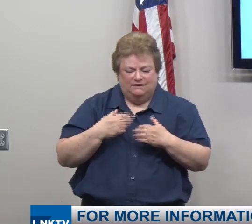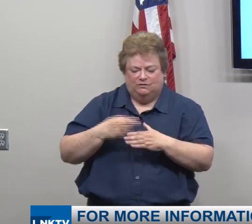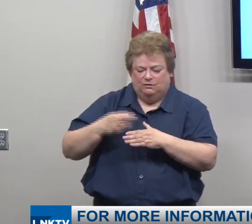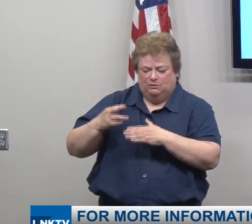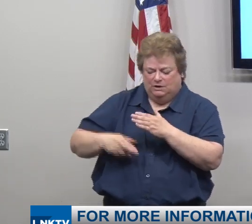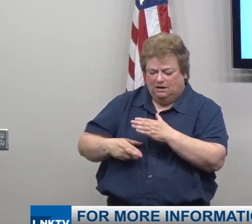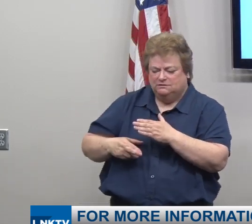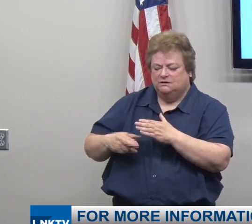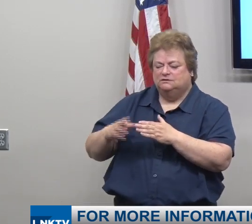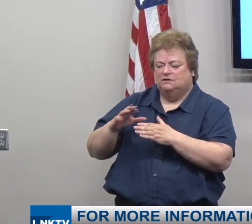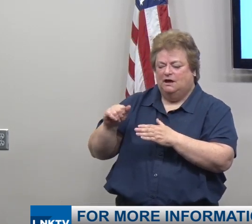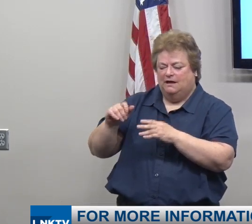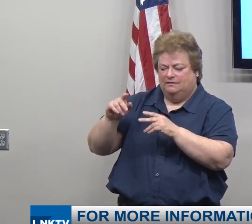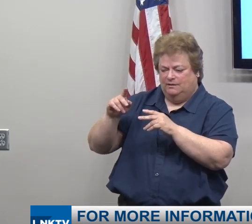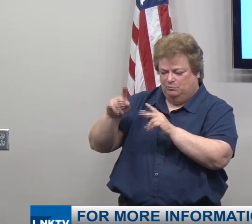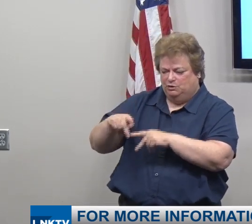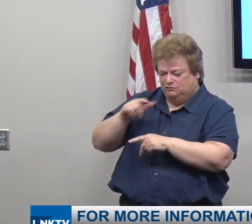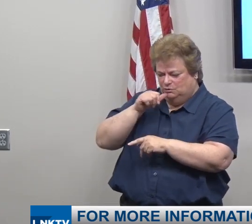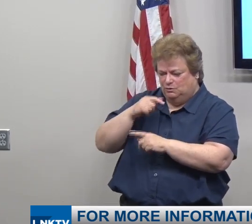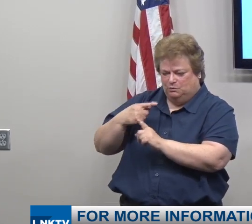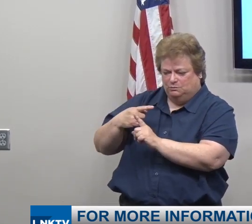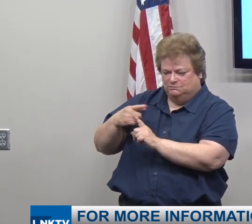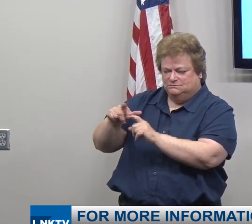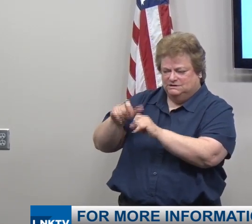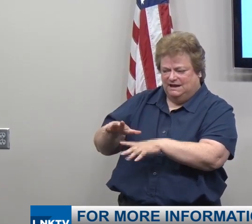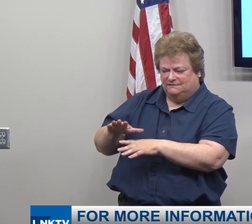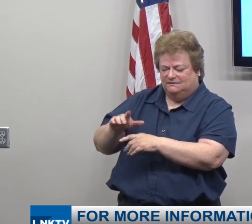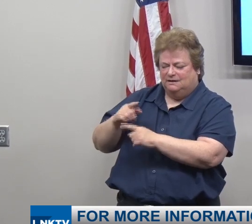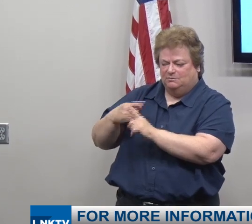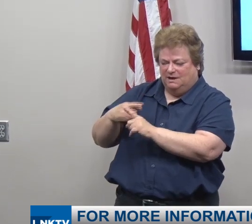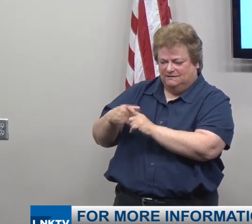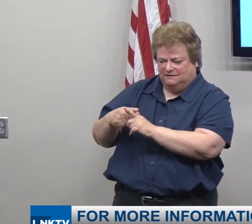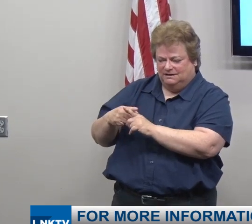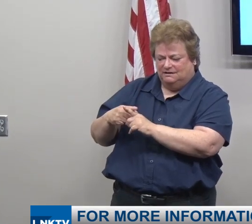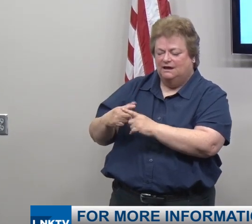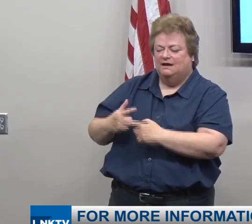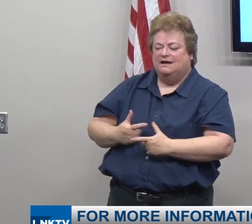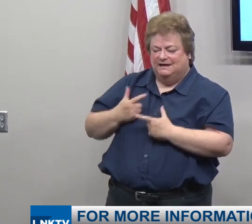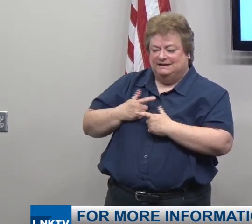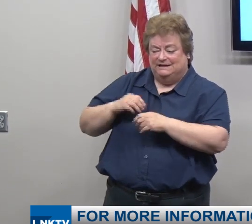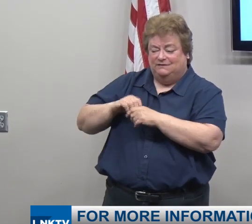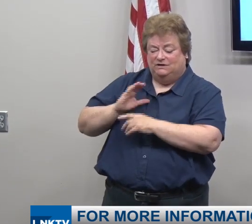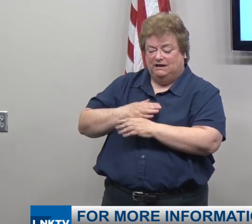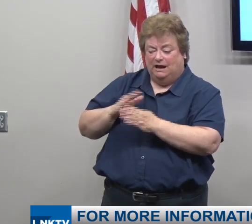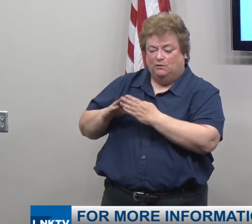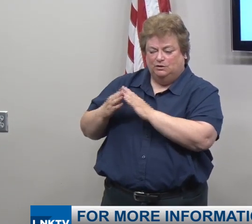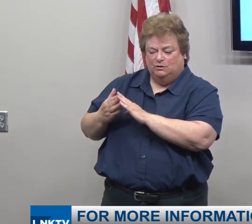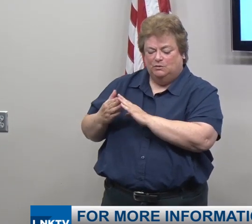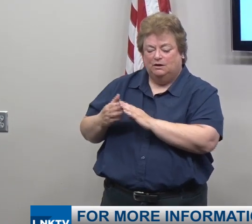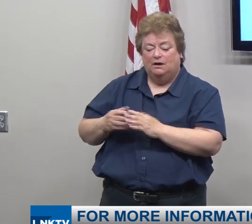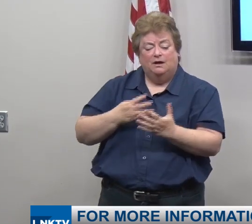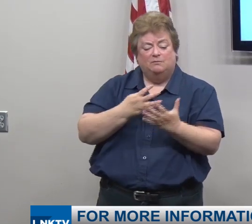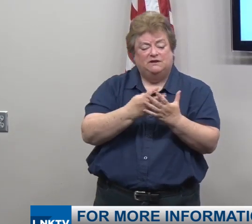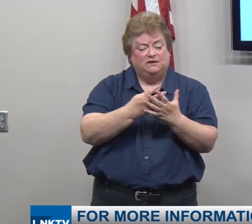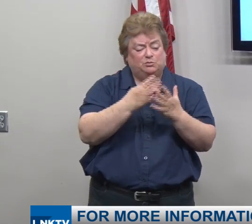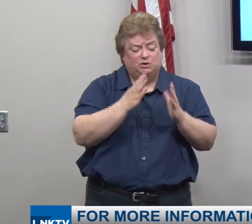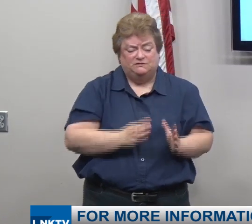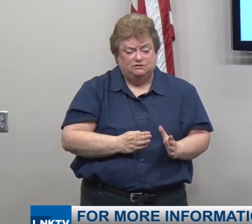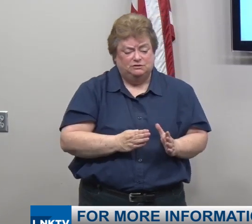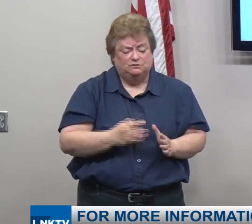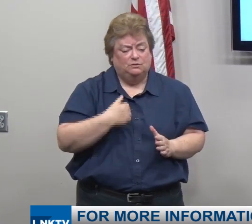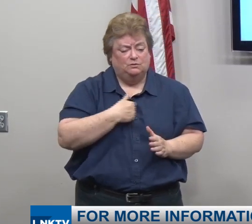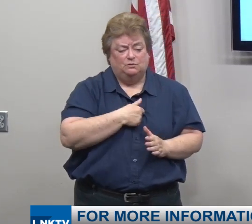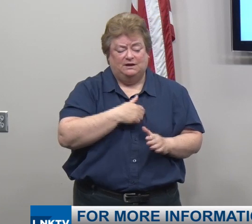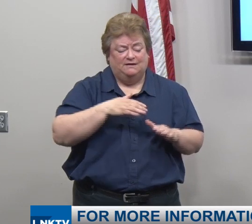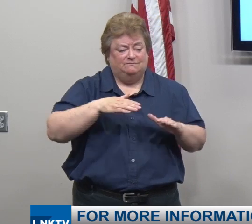who's positive that lives in our community. As far as the inmates, we have not had